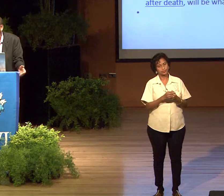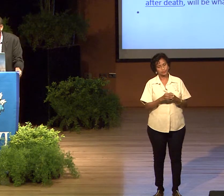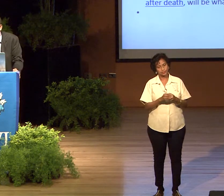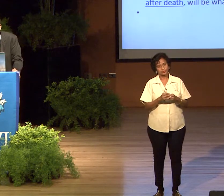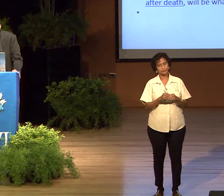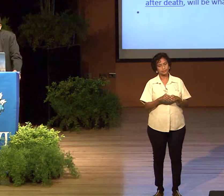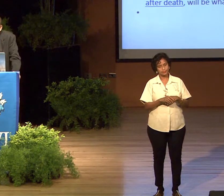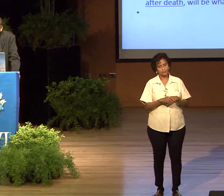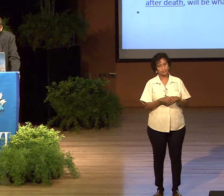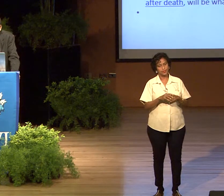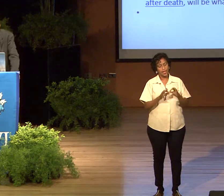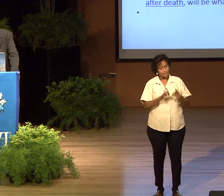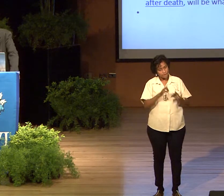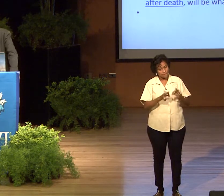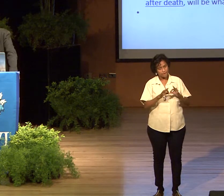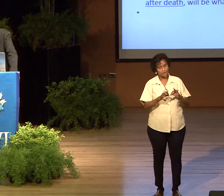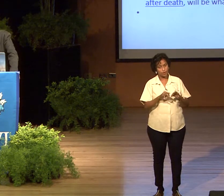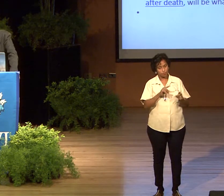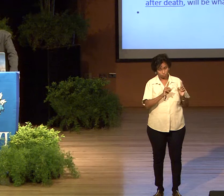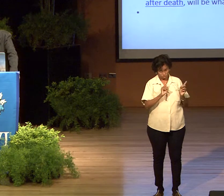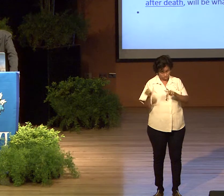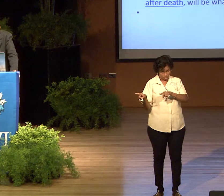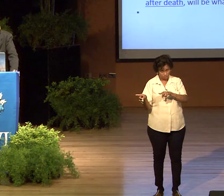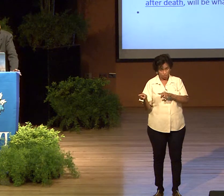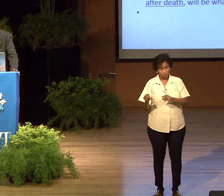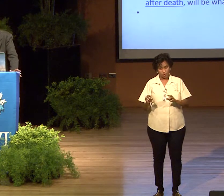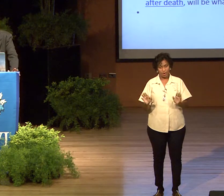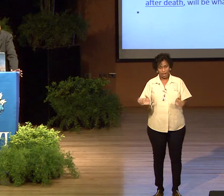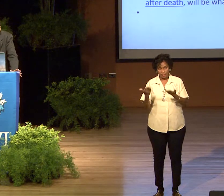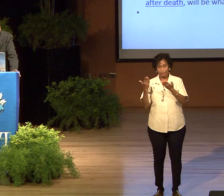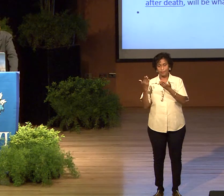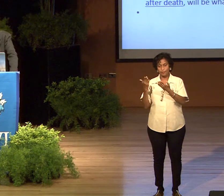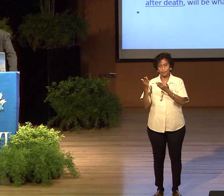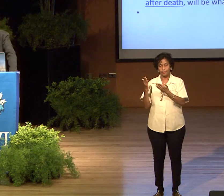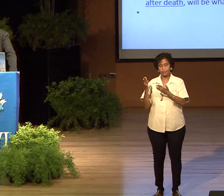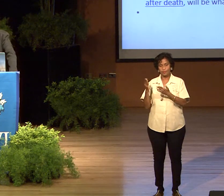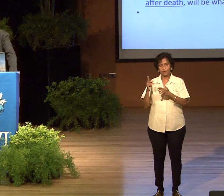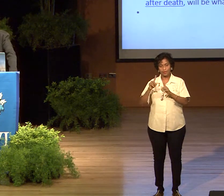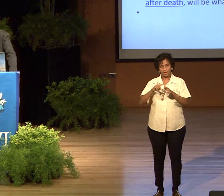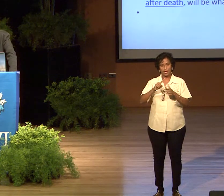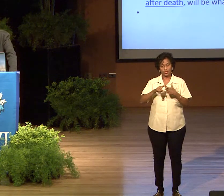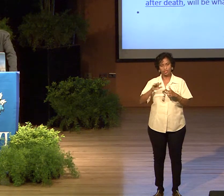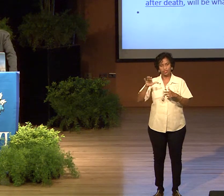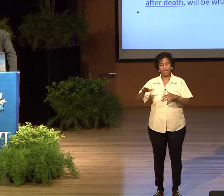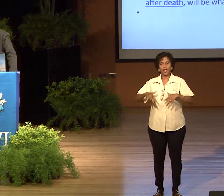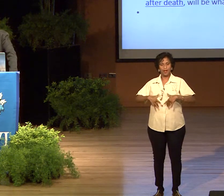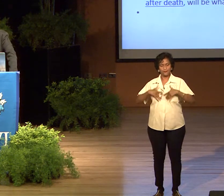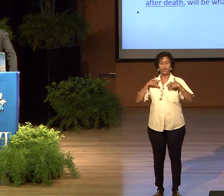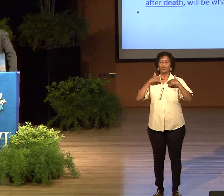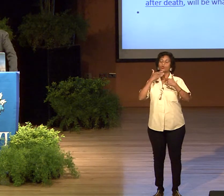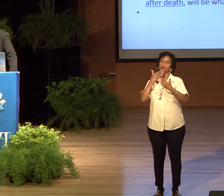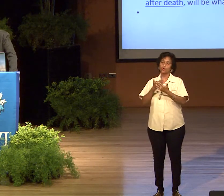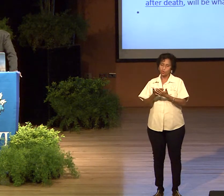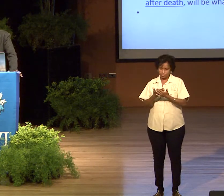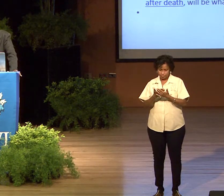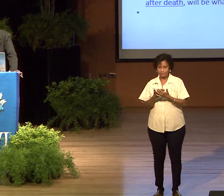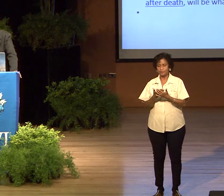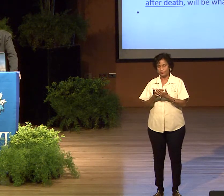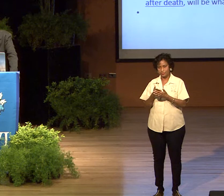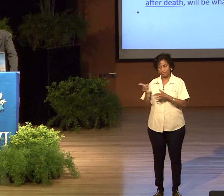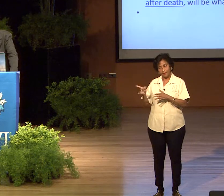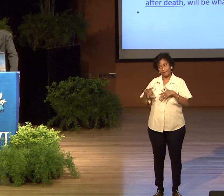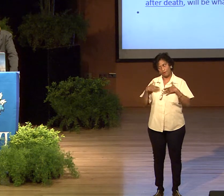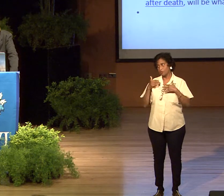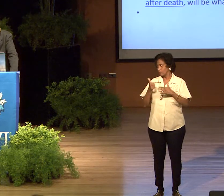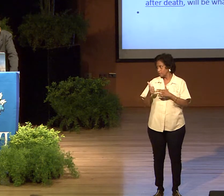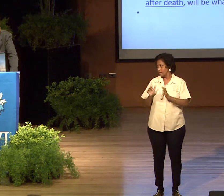little more enjoyable or more meaningful, rather than going through whatever they might be going through because of their behavior. But it